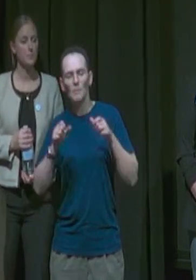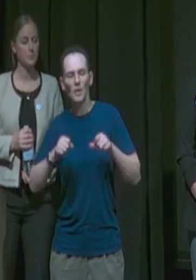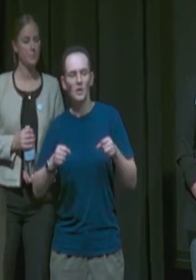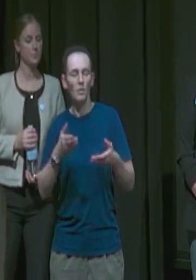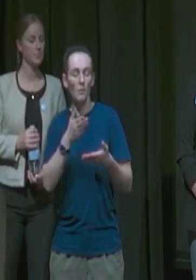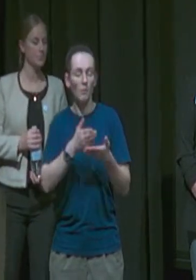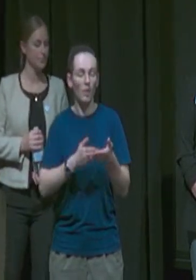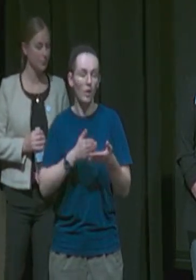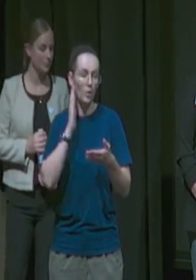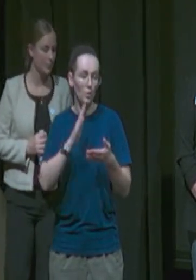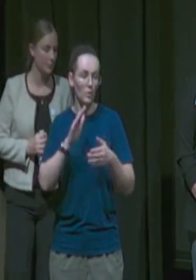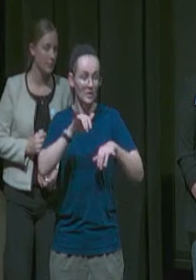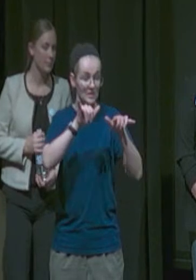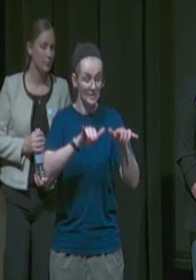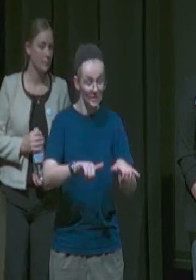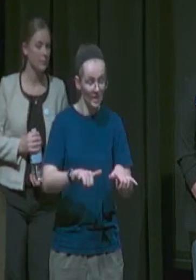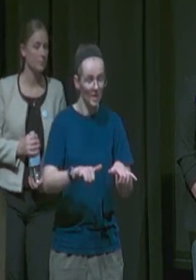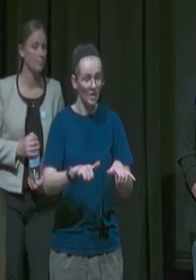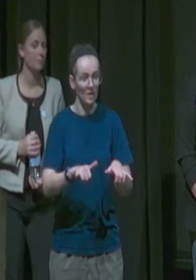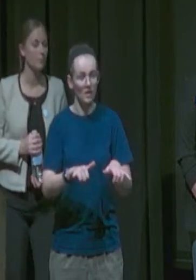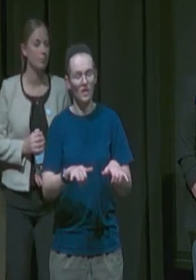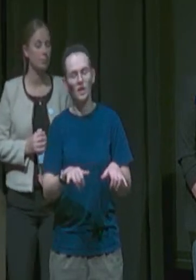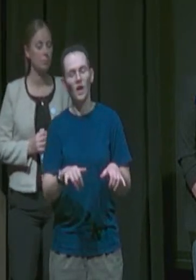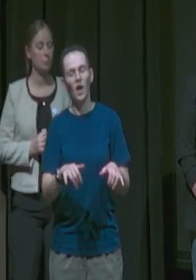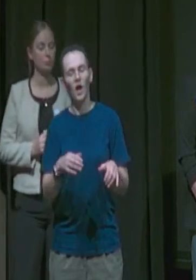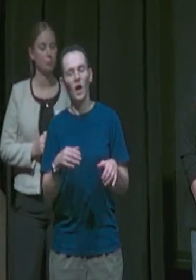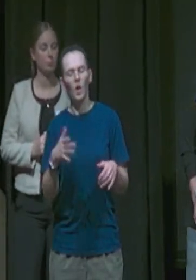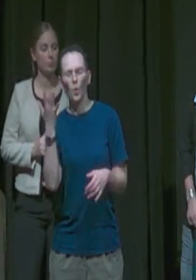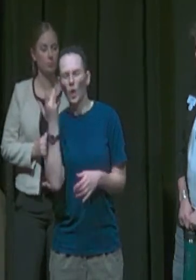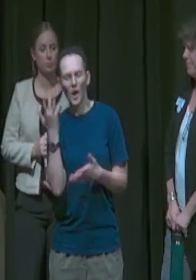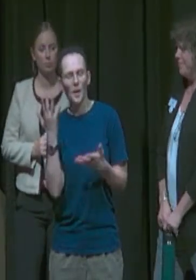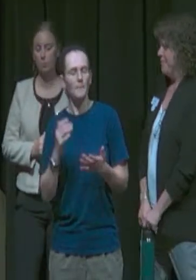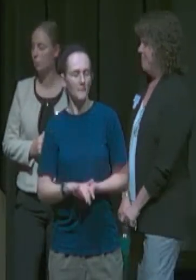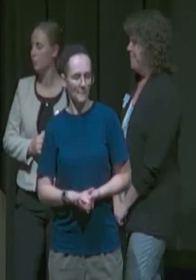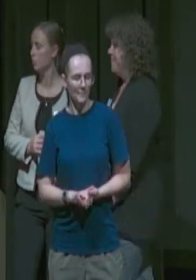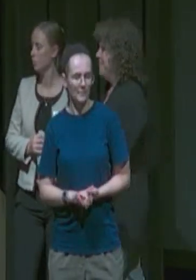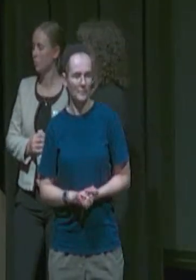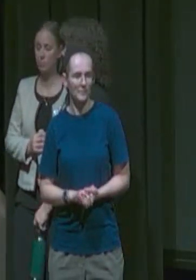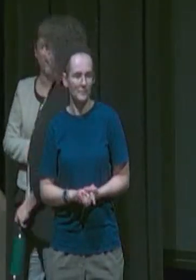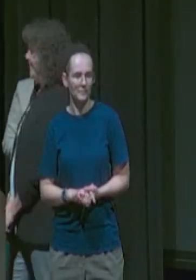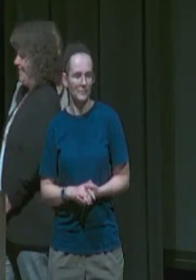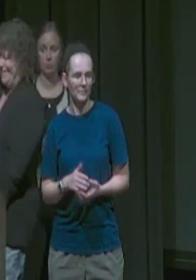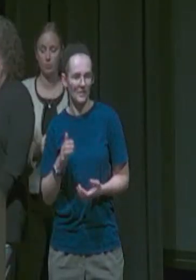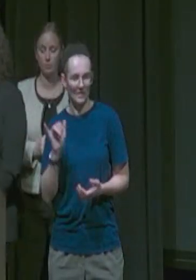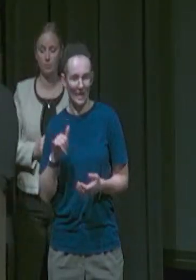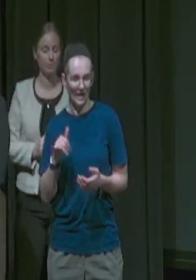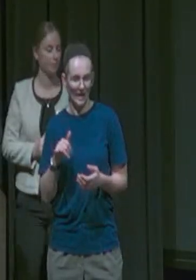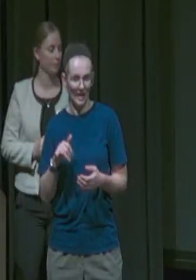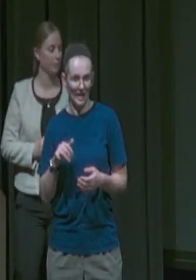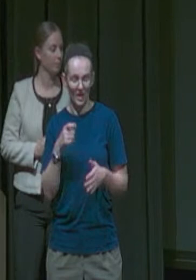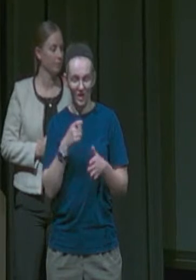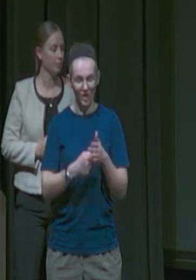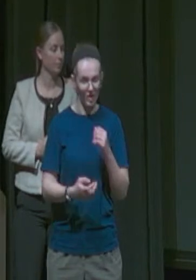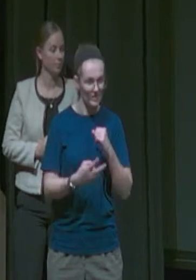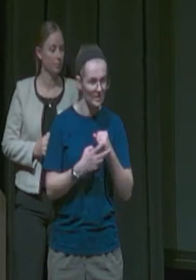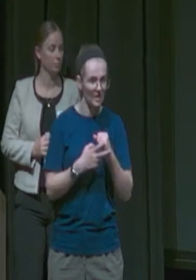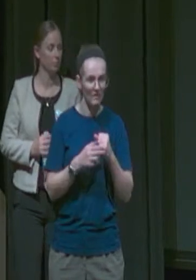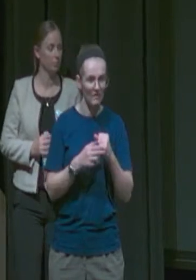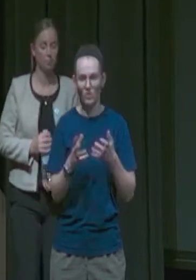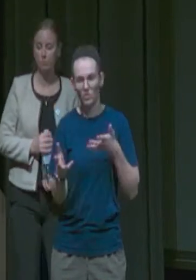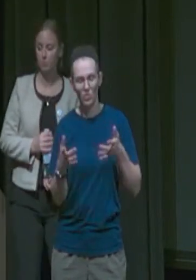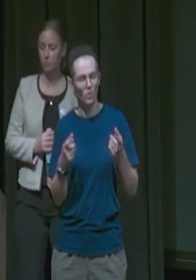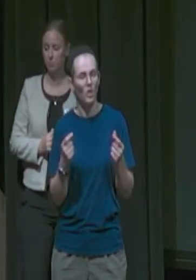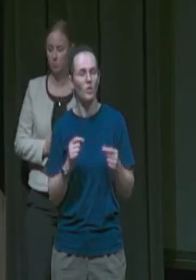that a portion of it could remain. Why? Is it just a cost-saving measure,